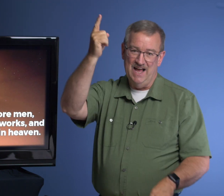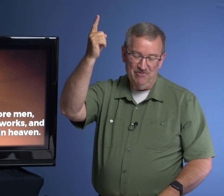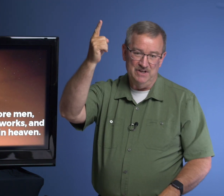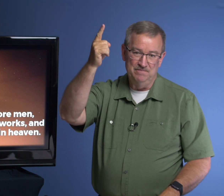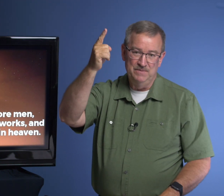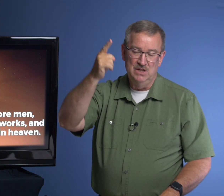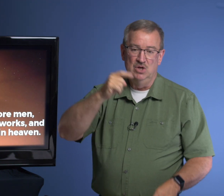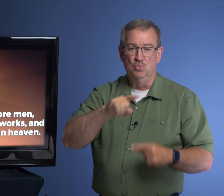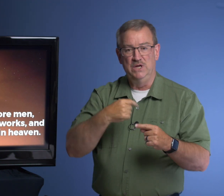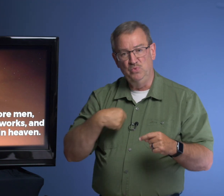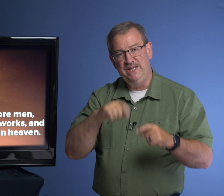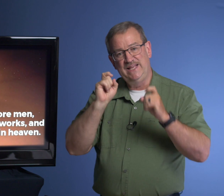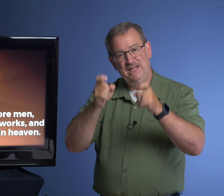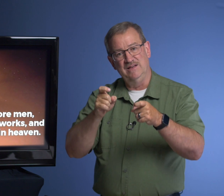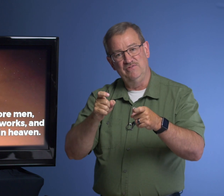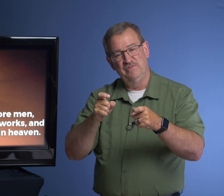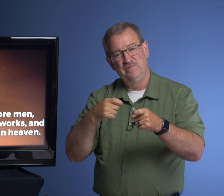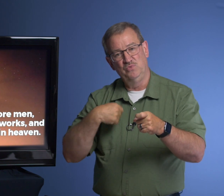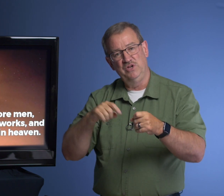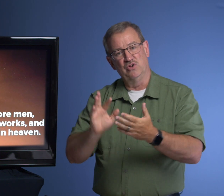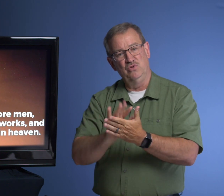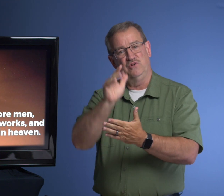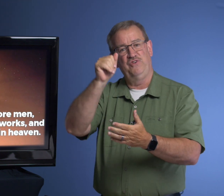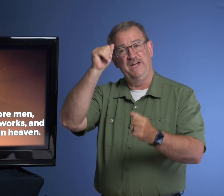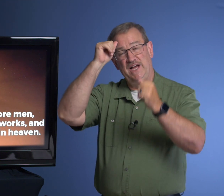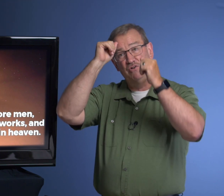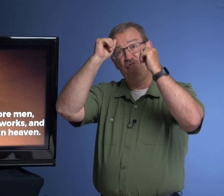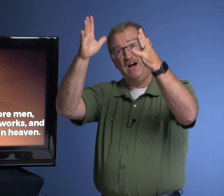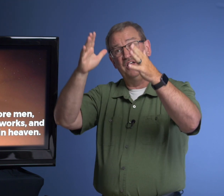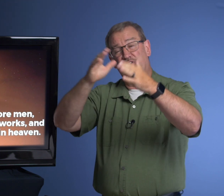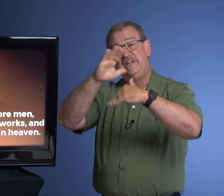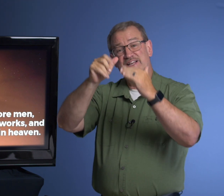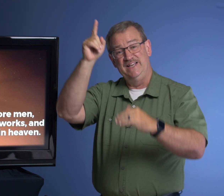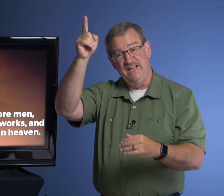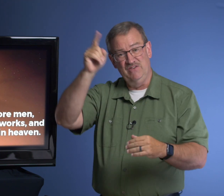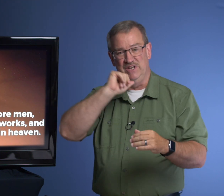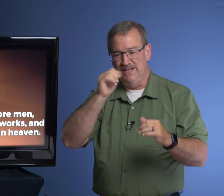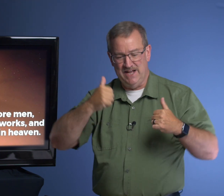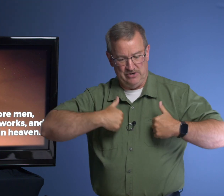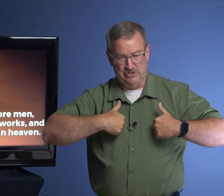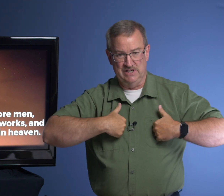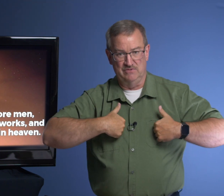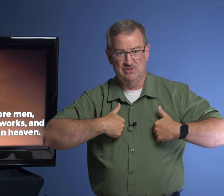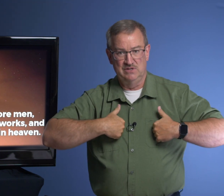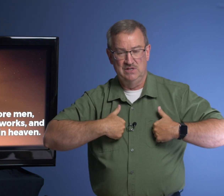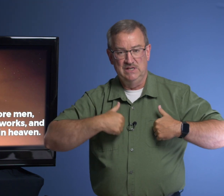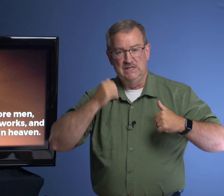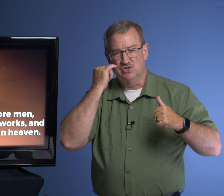heaven. When we give, we are glorifying our Father in heaven, not ourselves. So